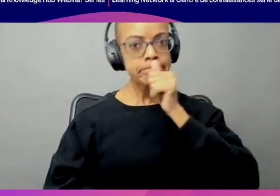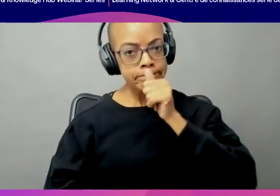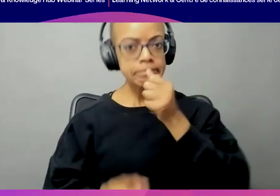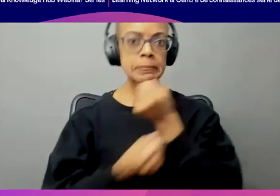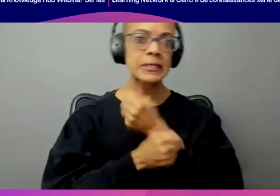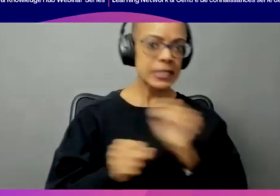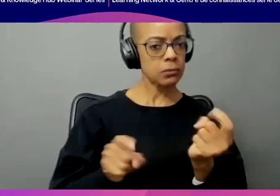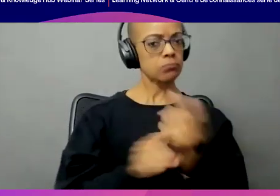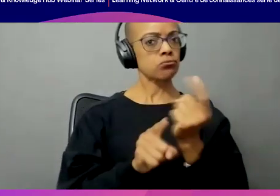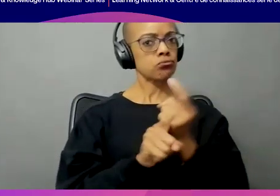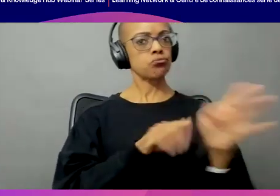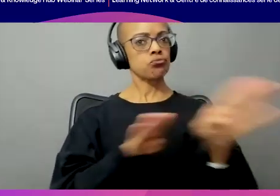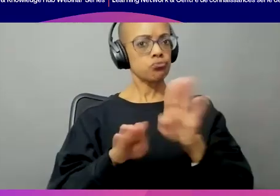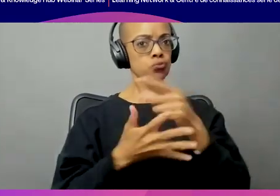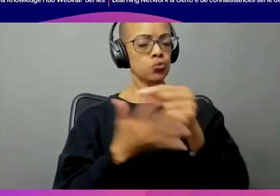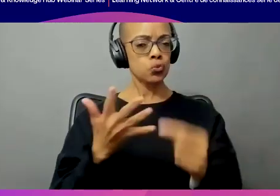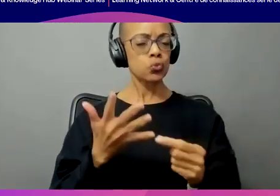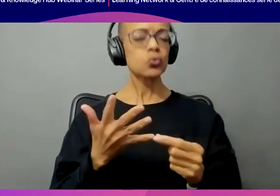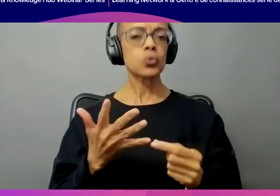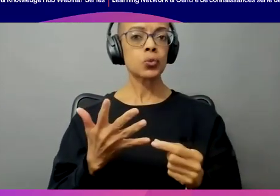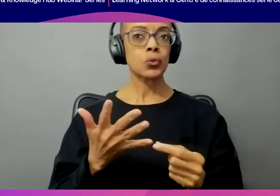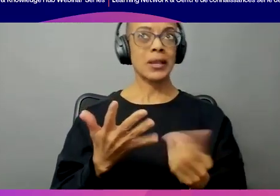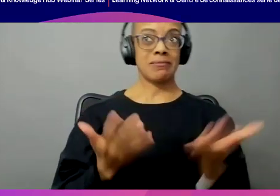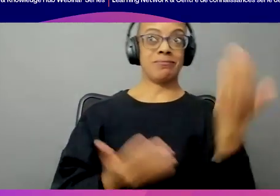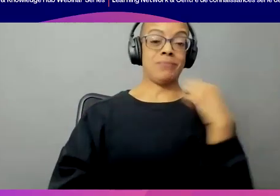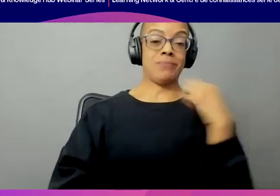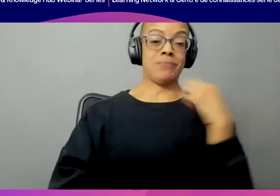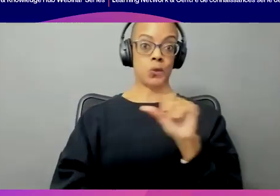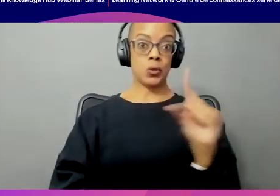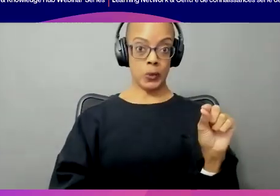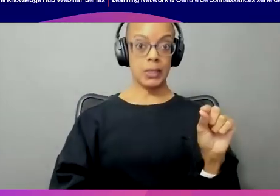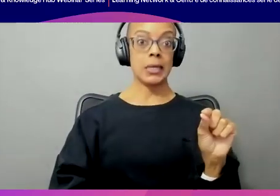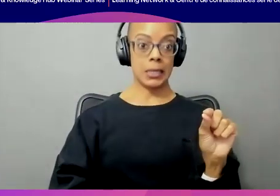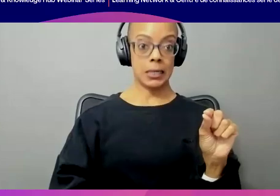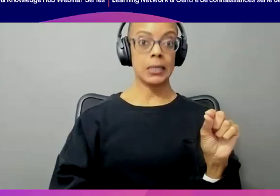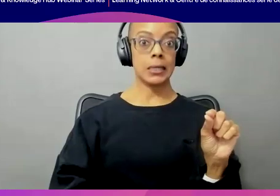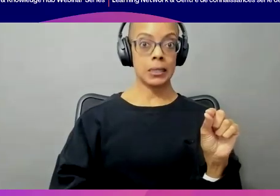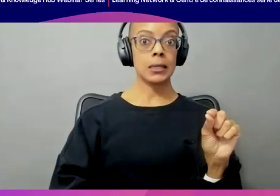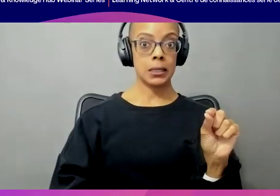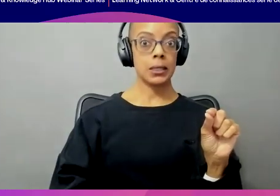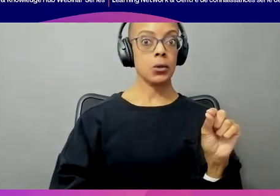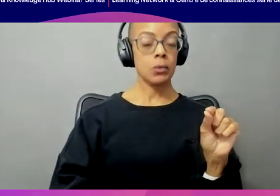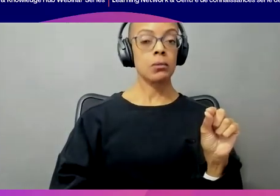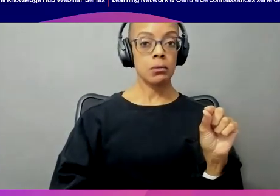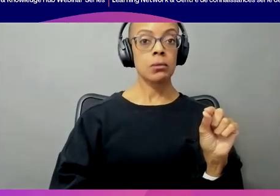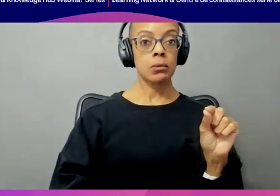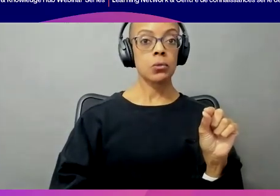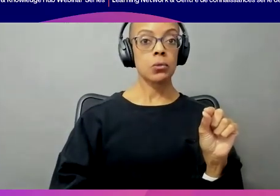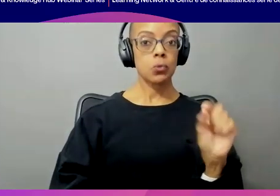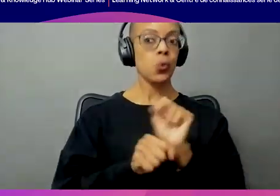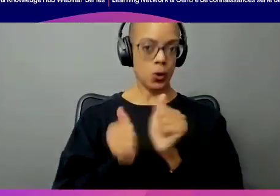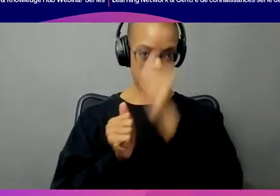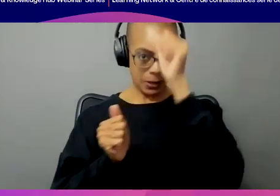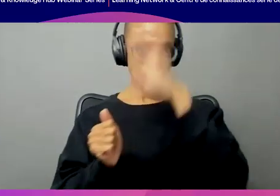practice. And I guess I think about 2020 when we first were moving work with men in Ontario and